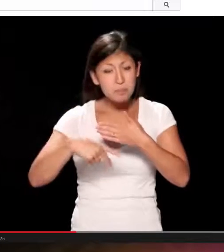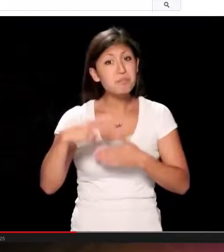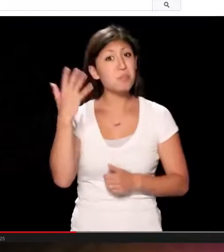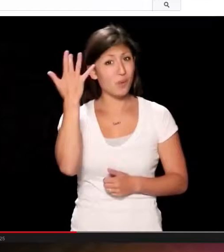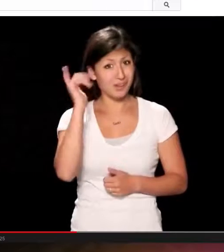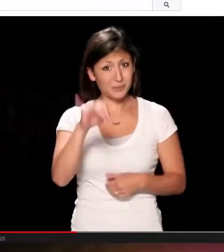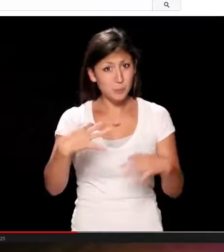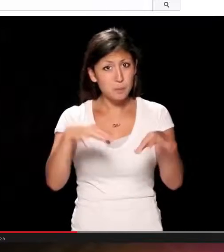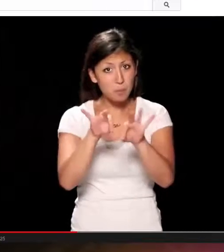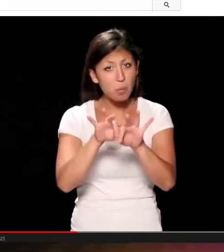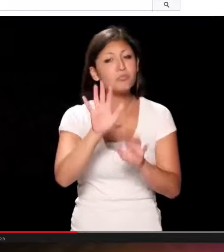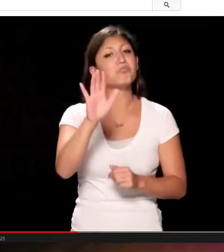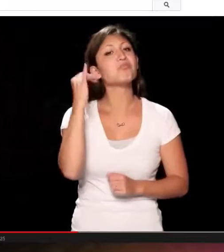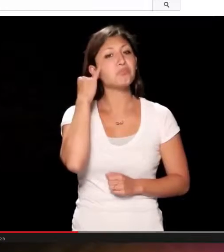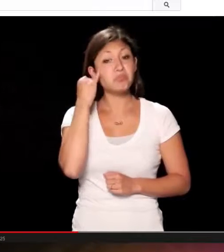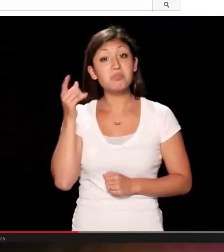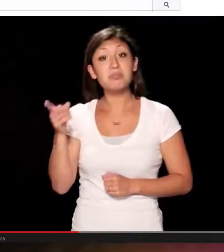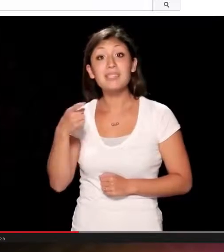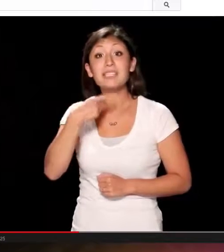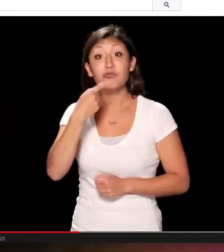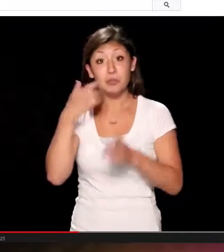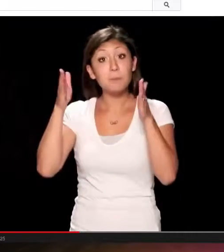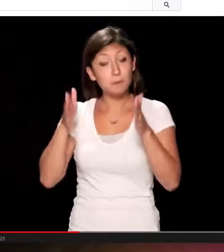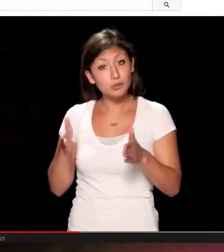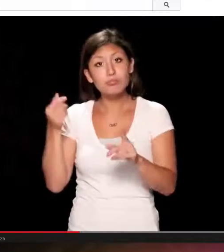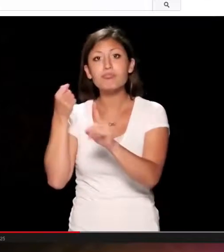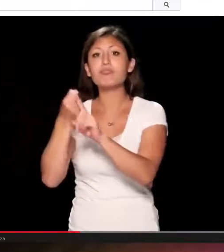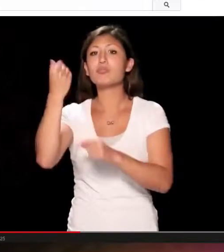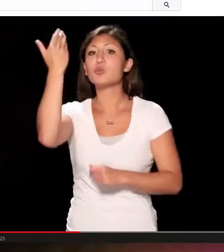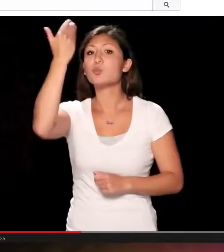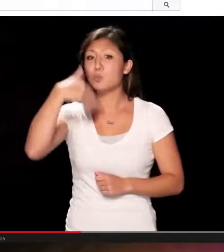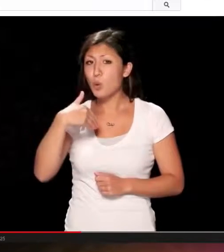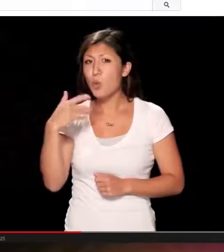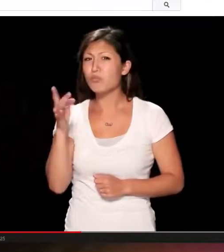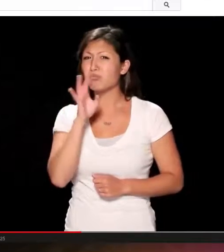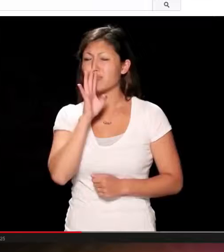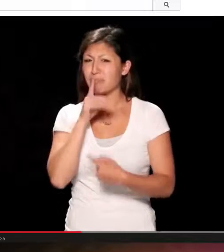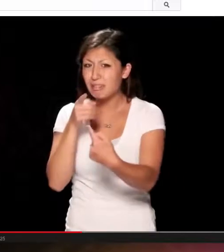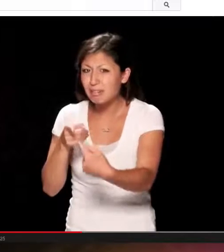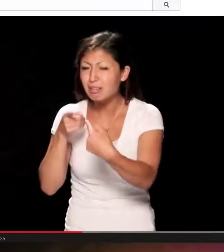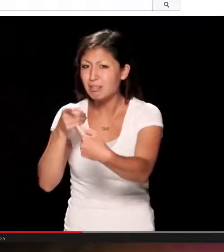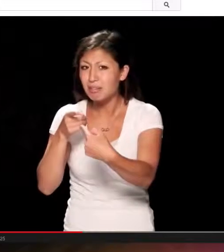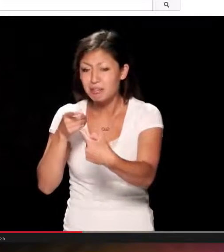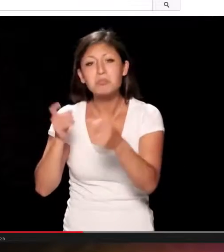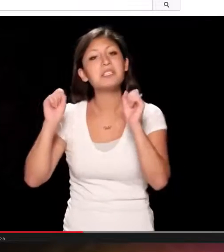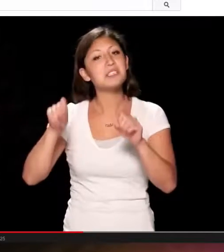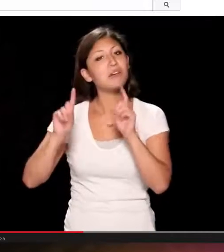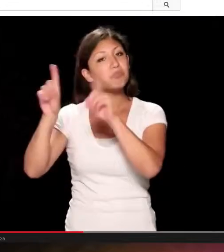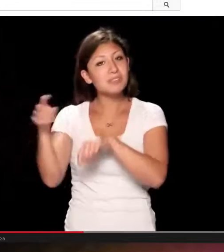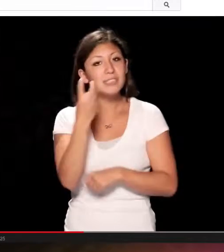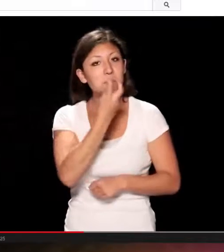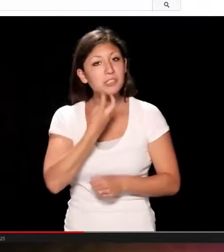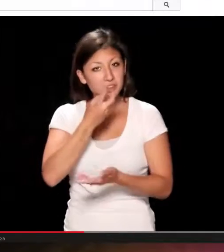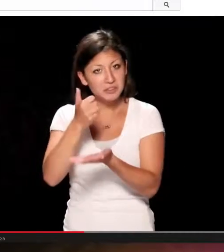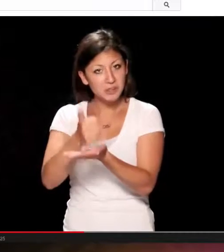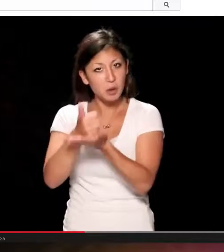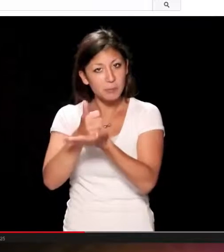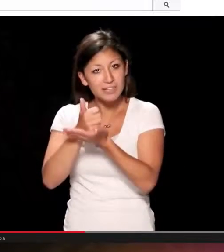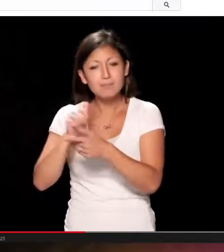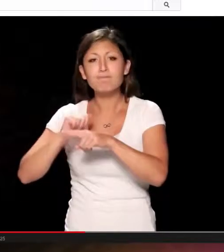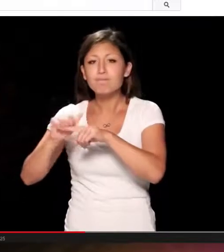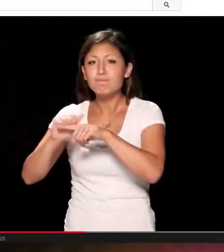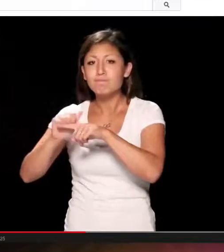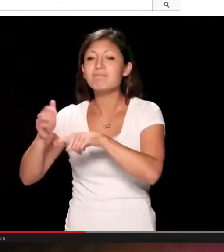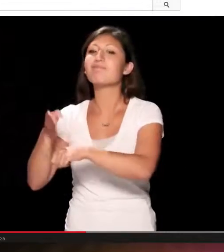There's no sign language. It's important if you're a hearing person and there's really